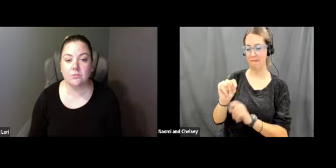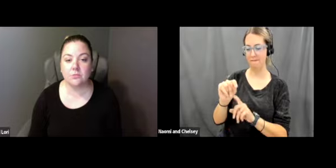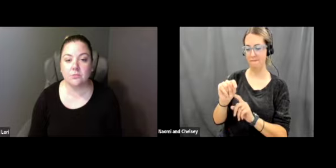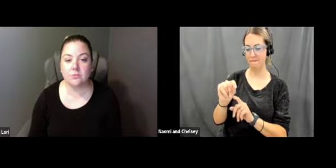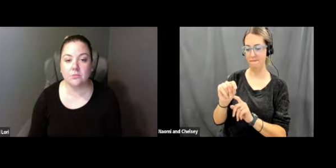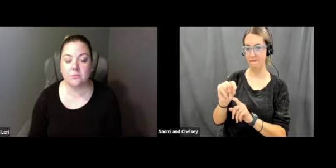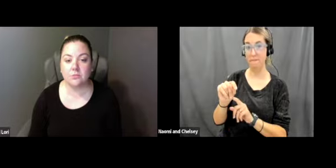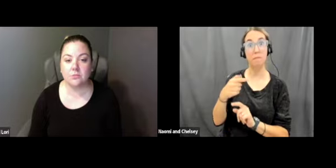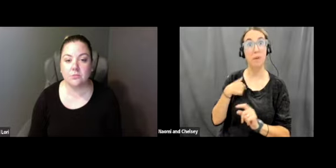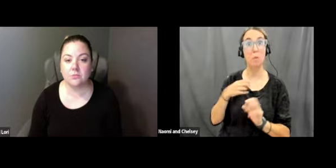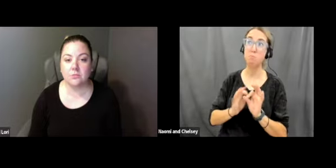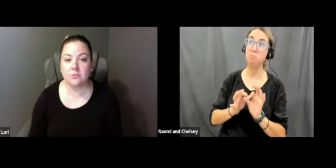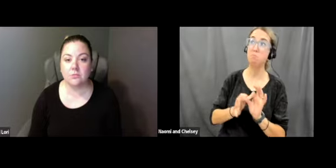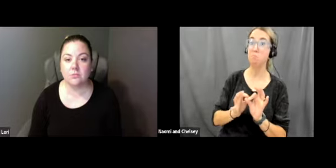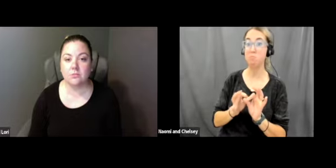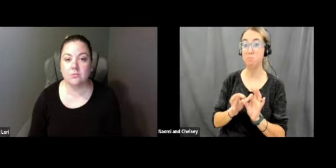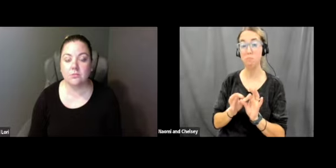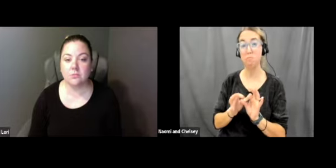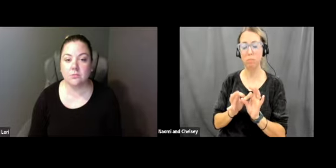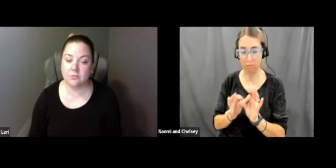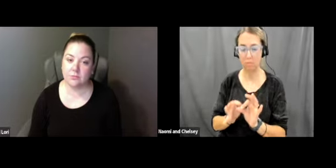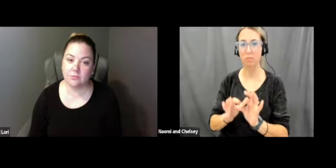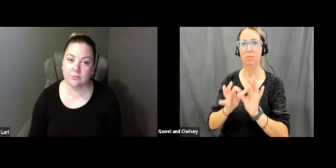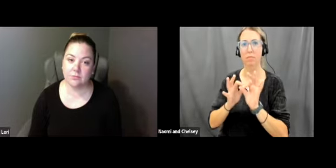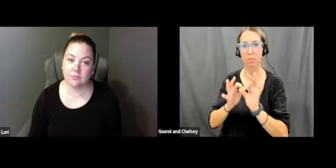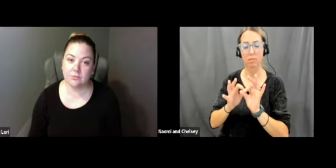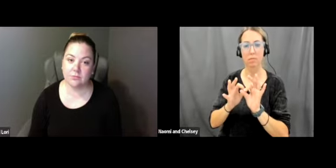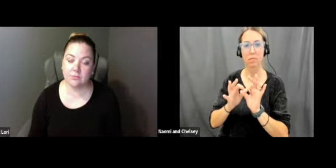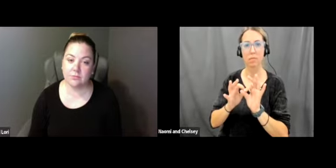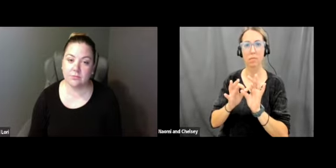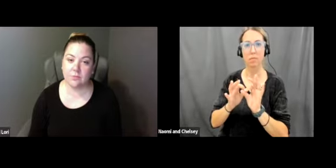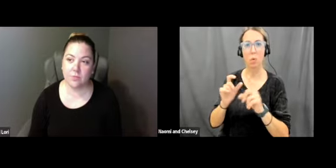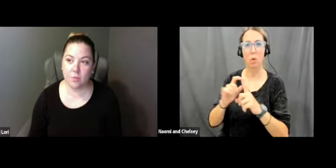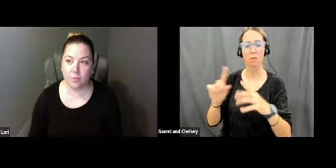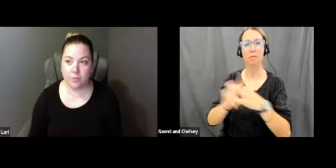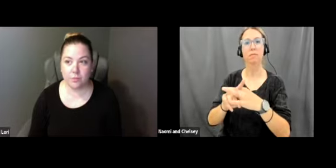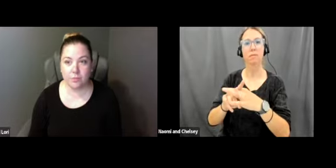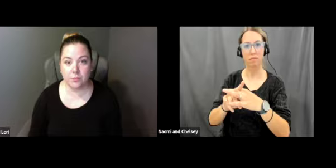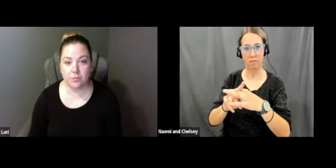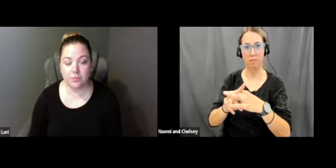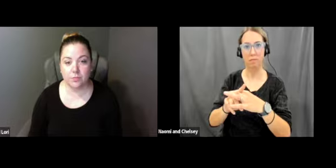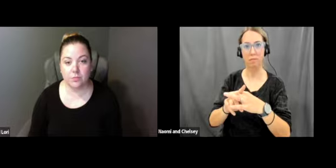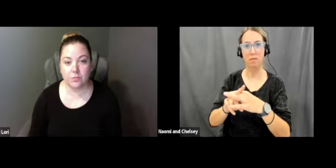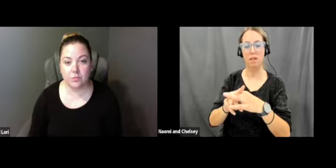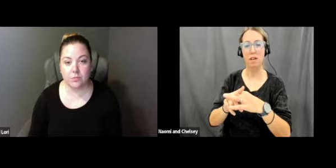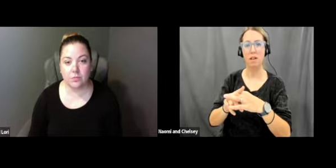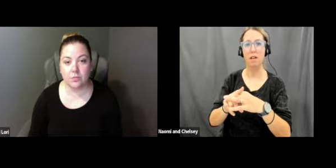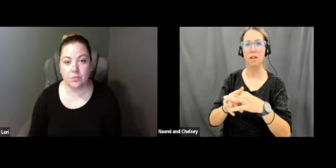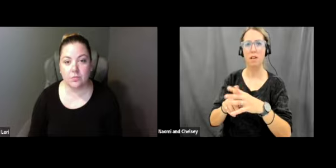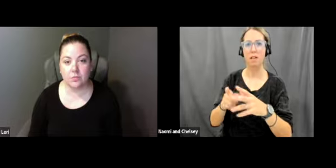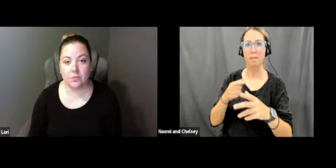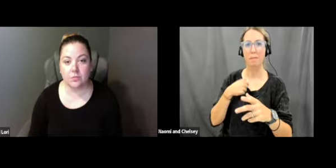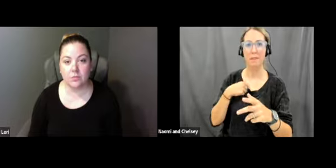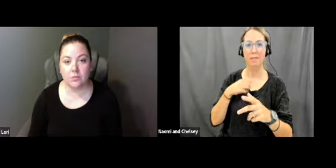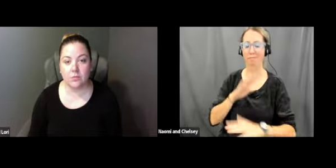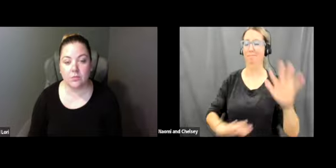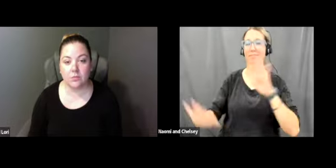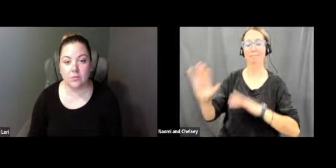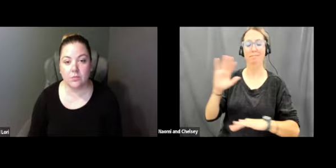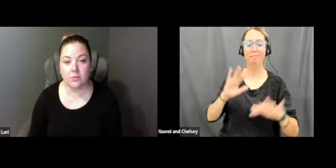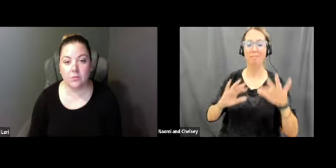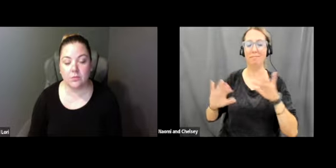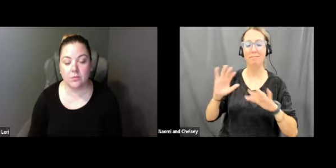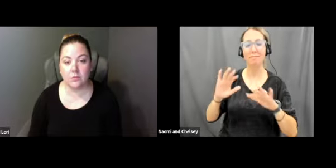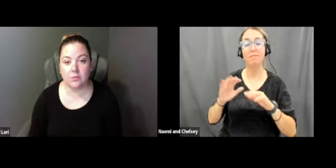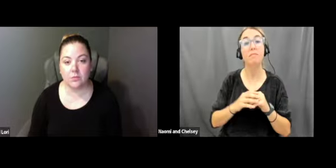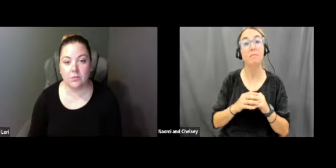interpreter, because often the way ASL works, how you produce a sign tells the person looking at you